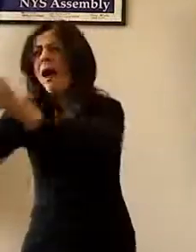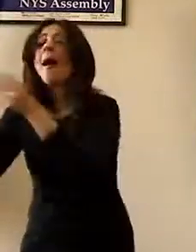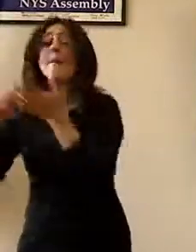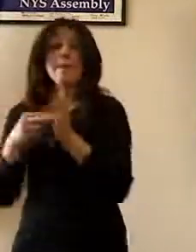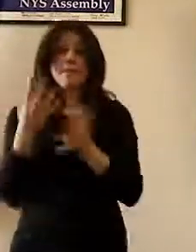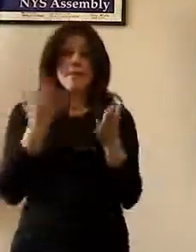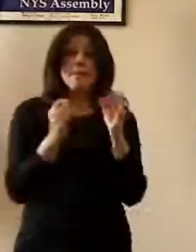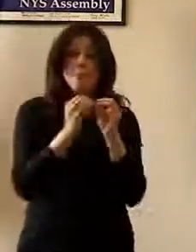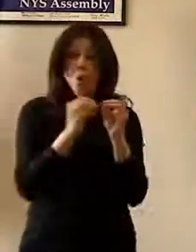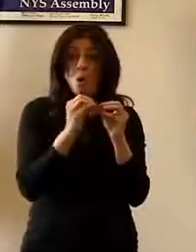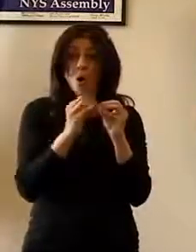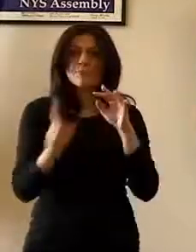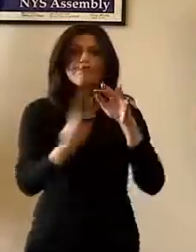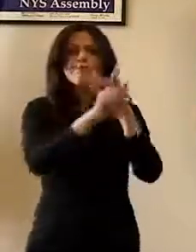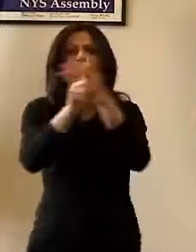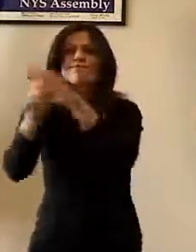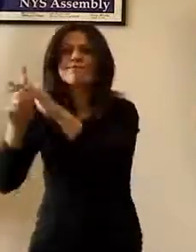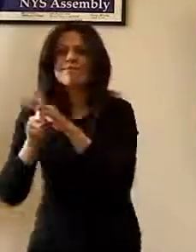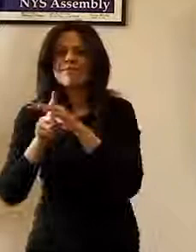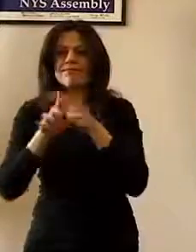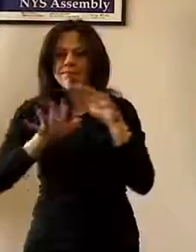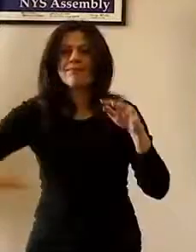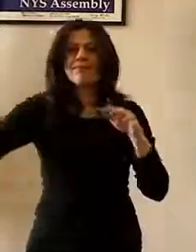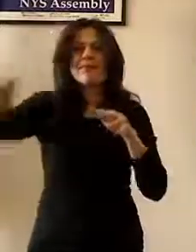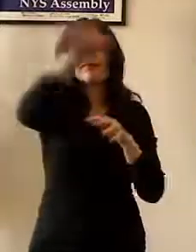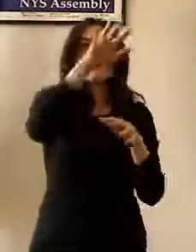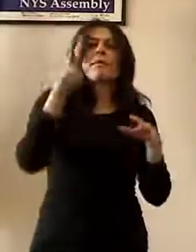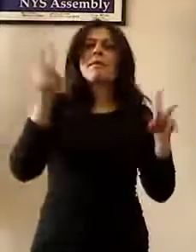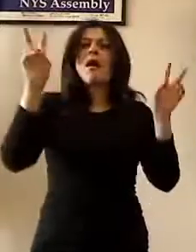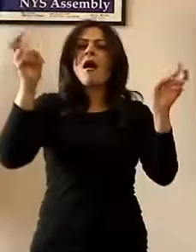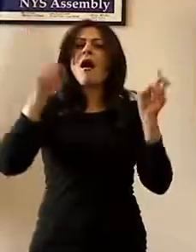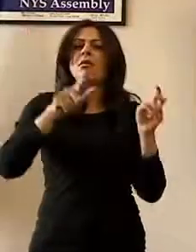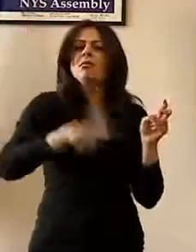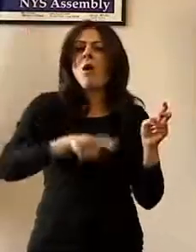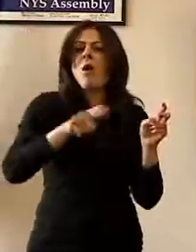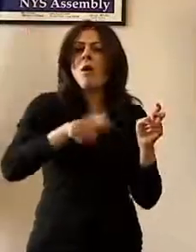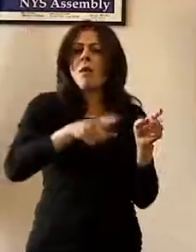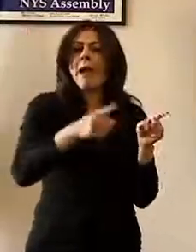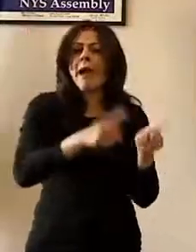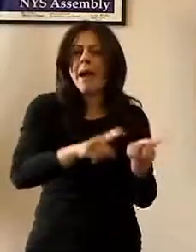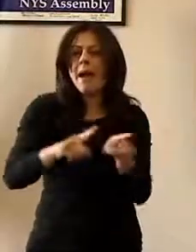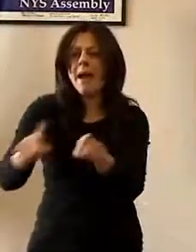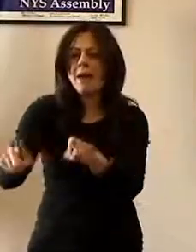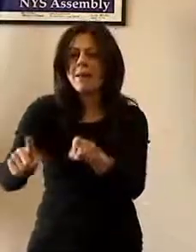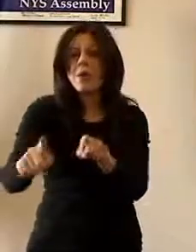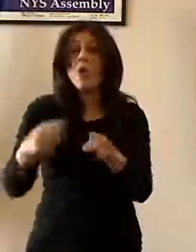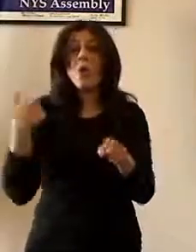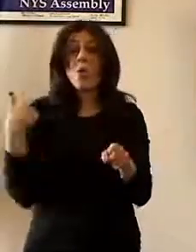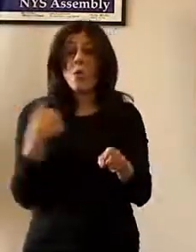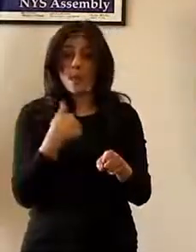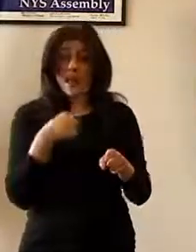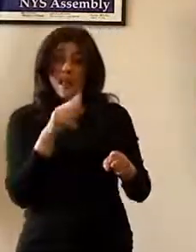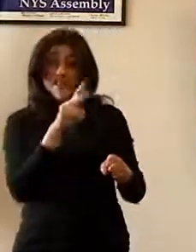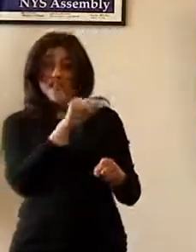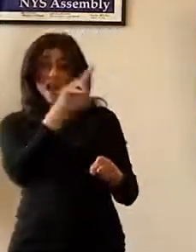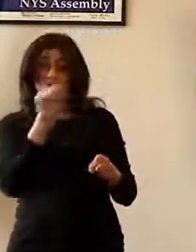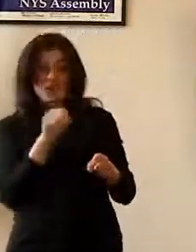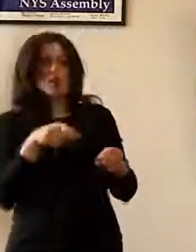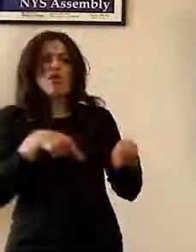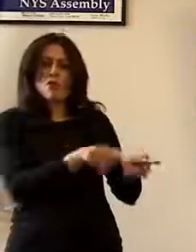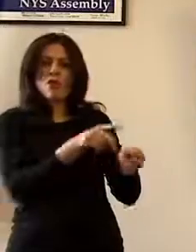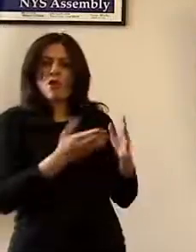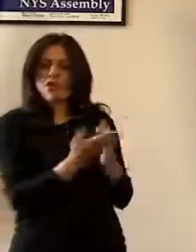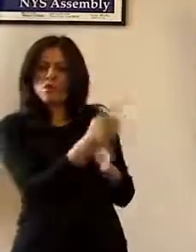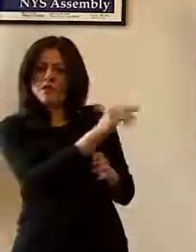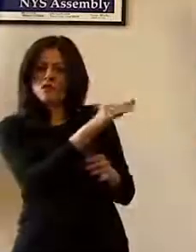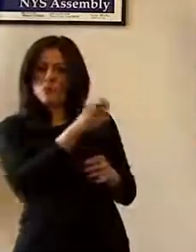clinical events that have a very low occurrence rate, and we pick these up through these type of